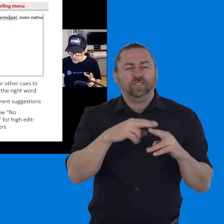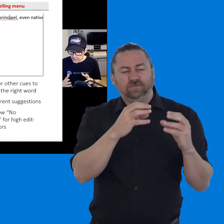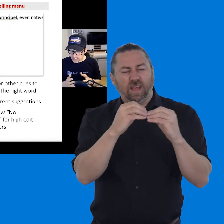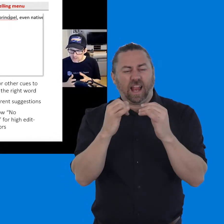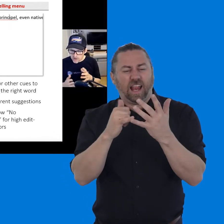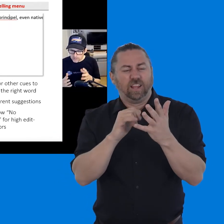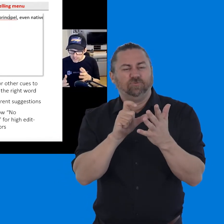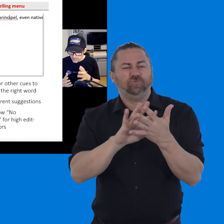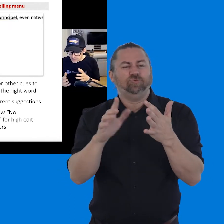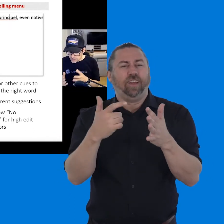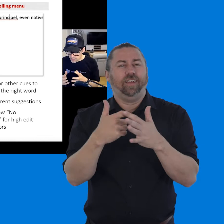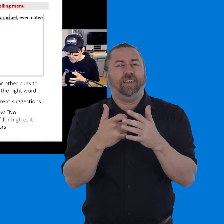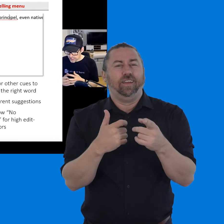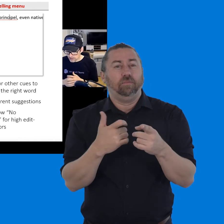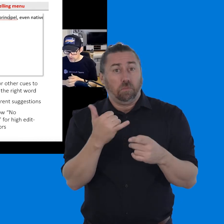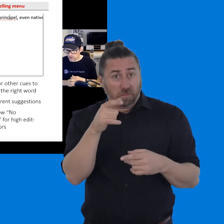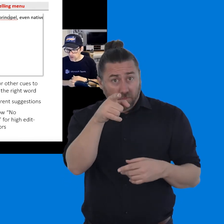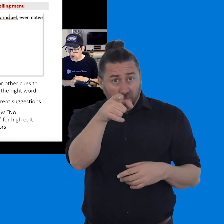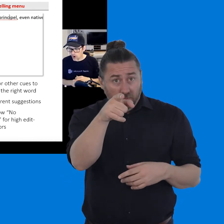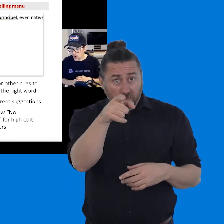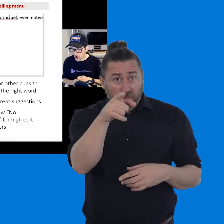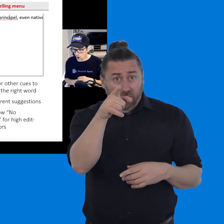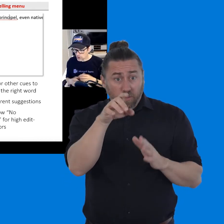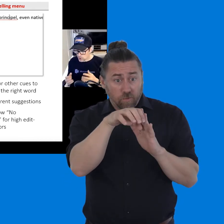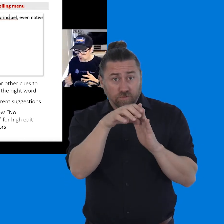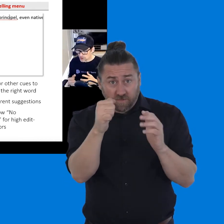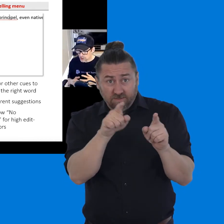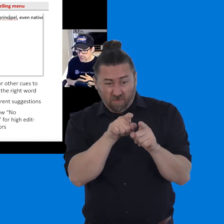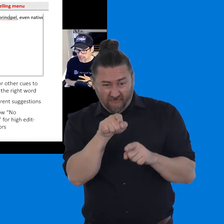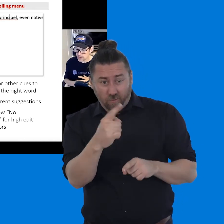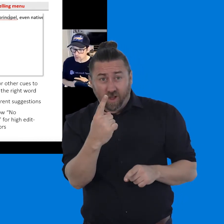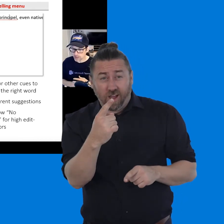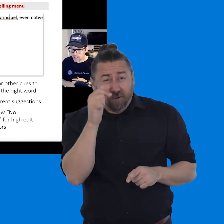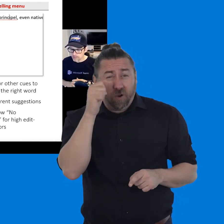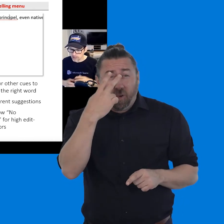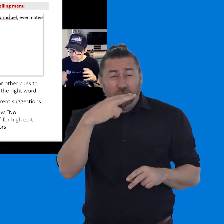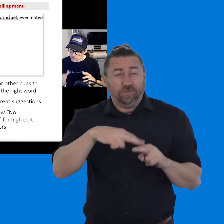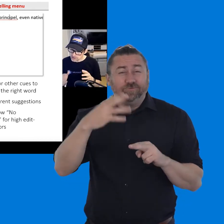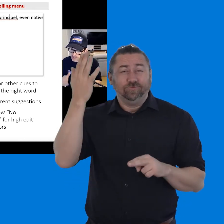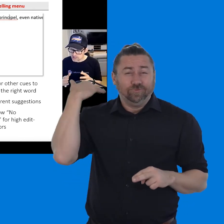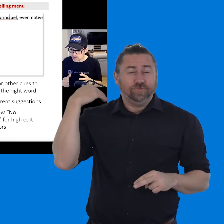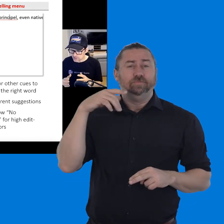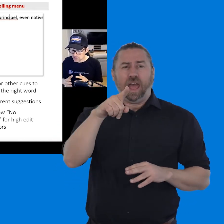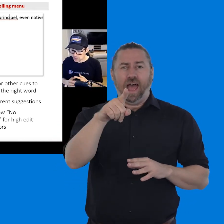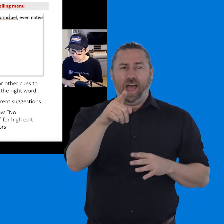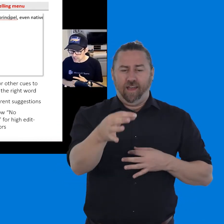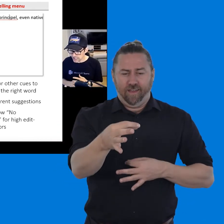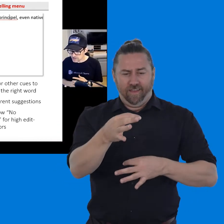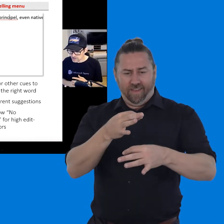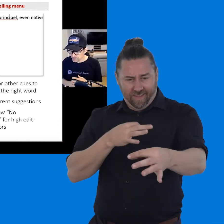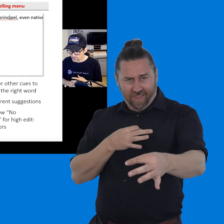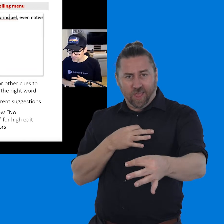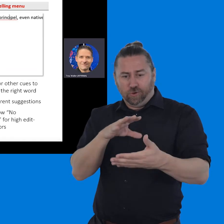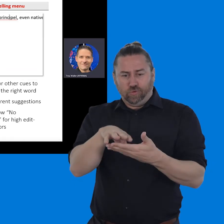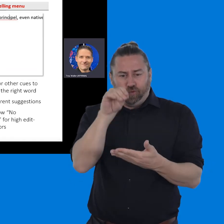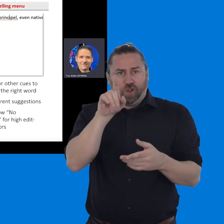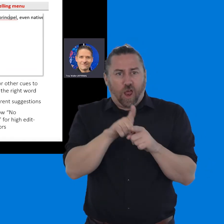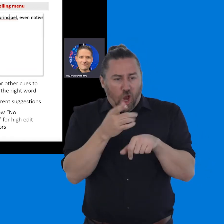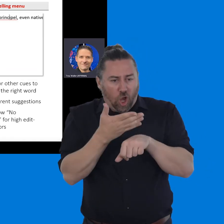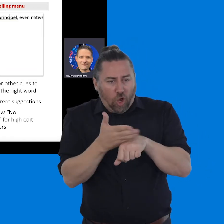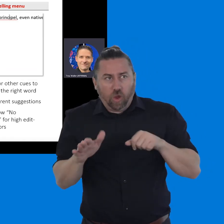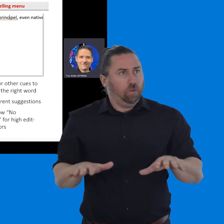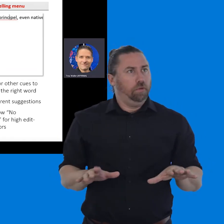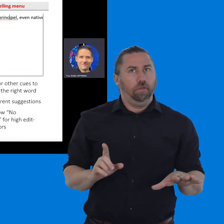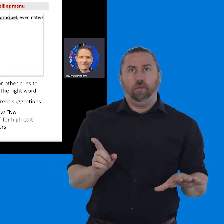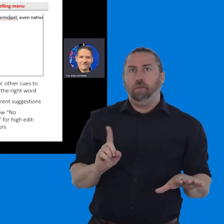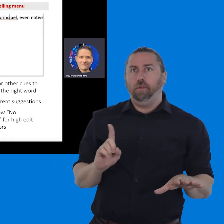traditional spell check, and this might be even the spell check that you've got on your machine at the moment. But let's look at this through a student's lens. Let's take a look